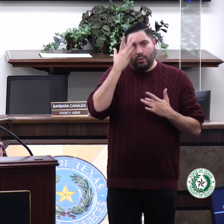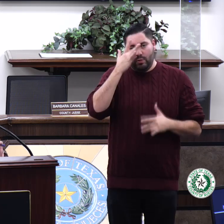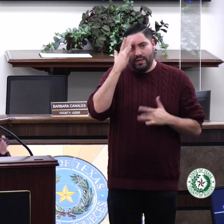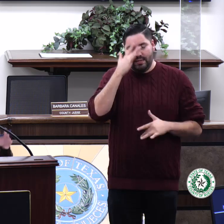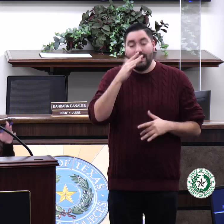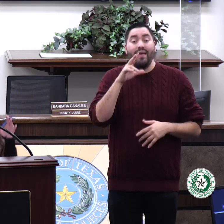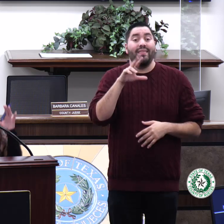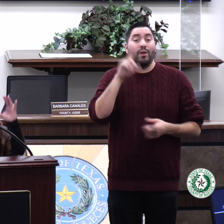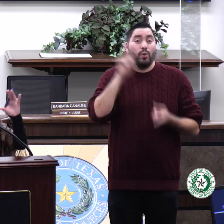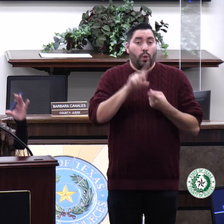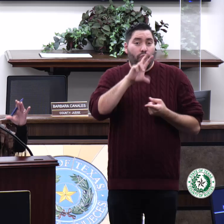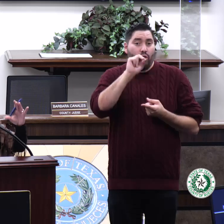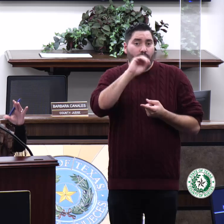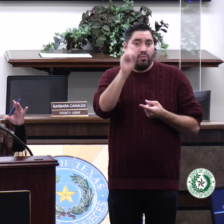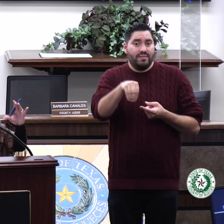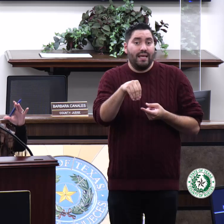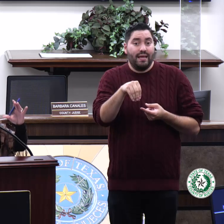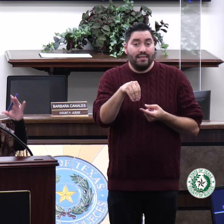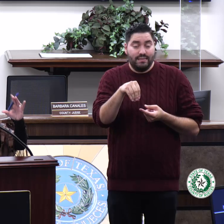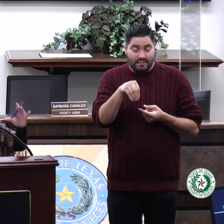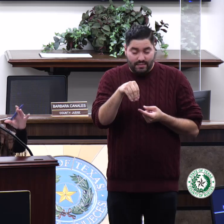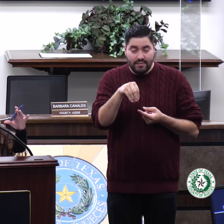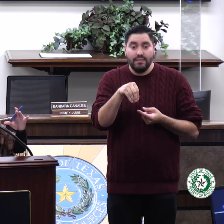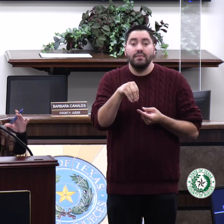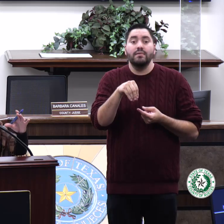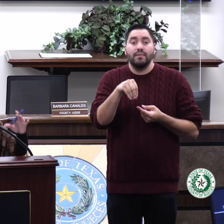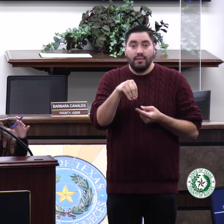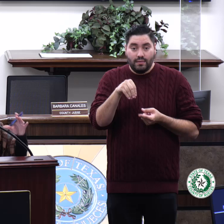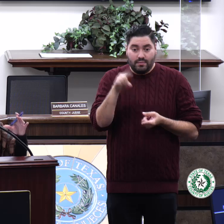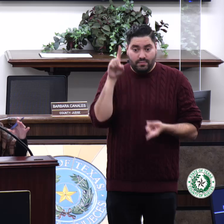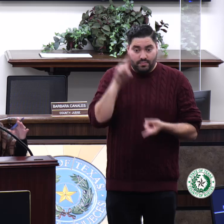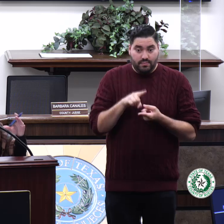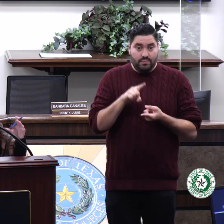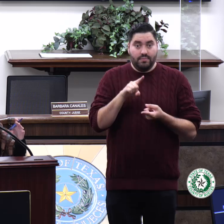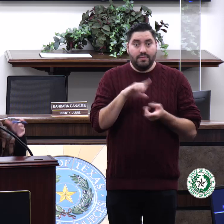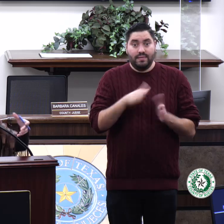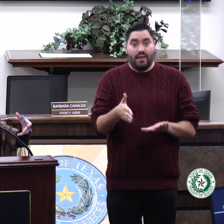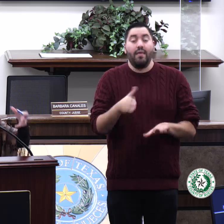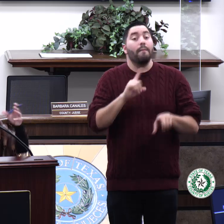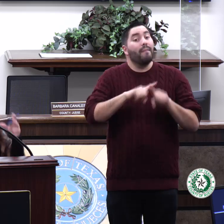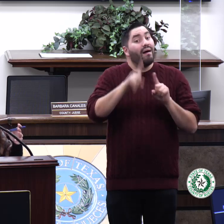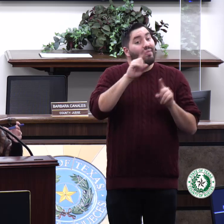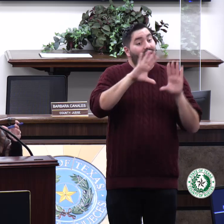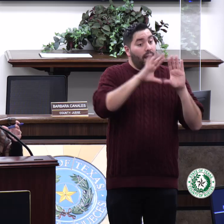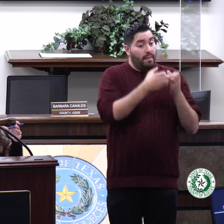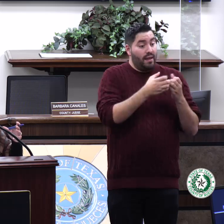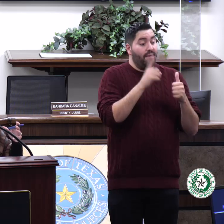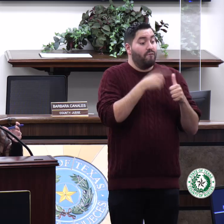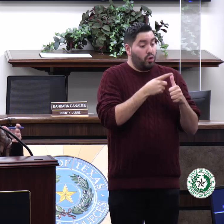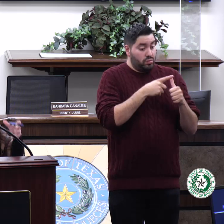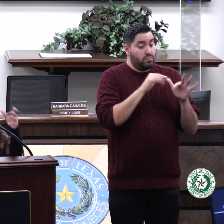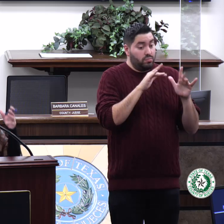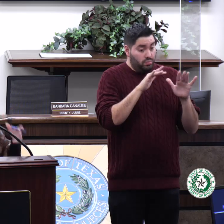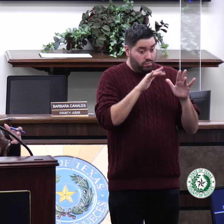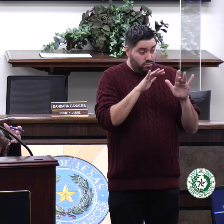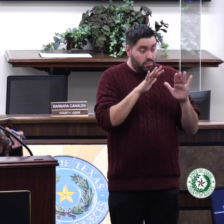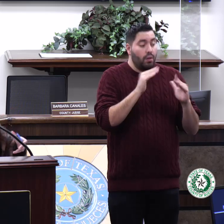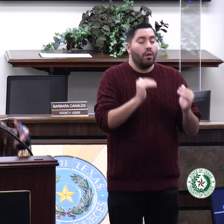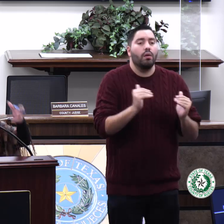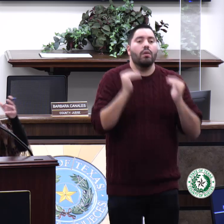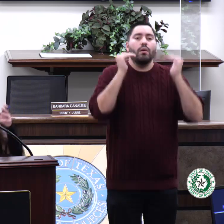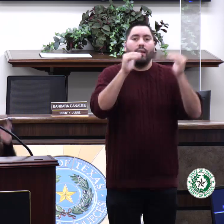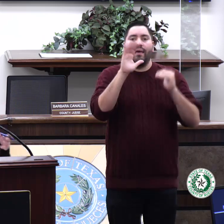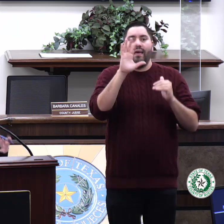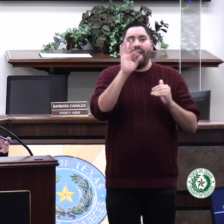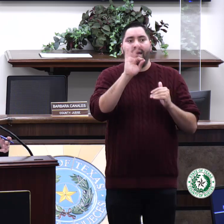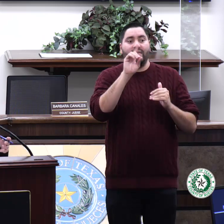Now, it's in a committee. From that committee, from the Antimicrobial Committee, it goes to the big FDA committee. From the FDA committee, it